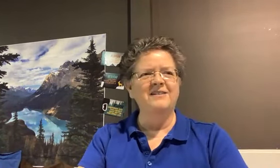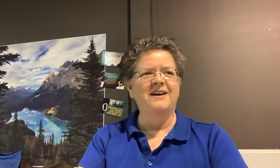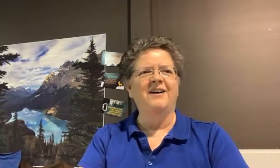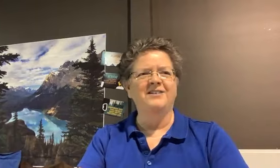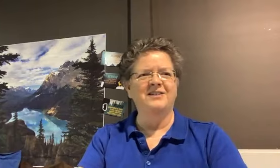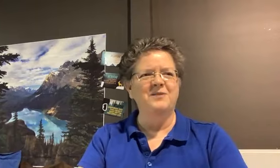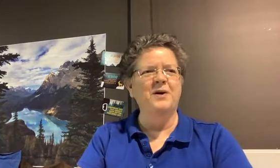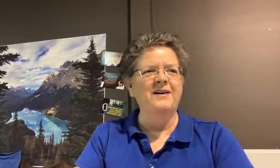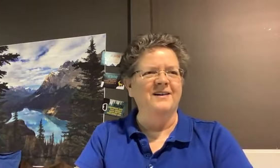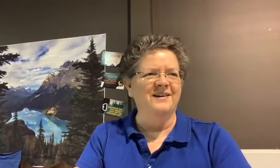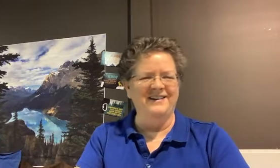there during the prayer.